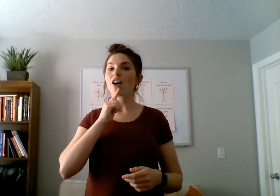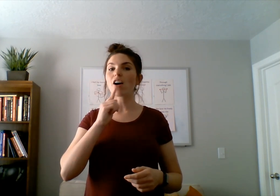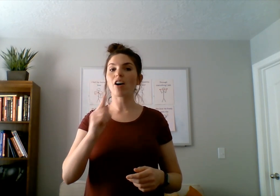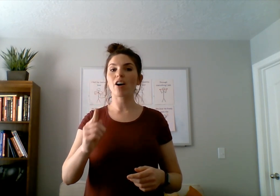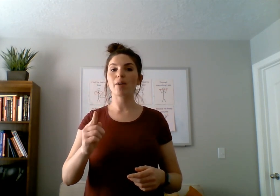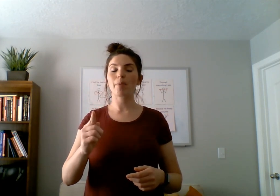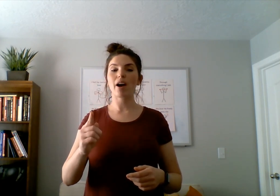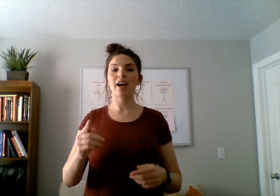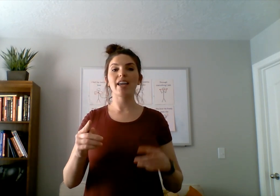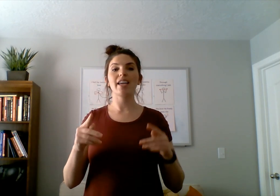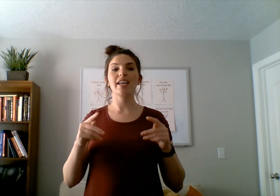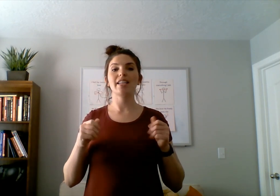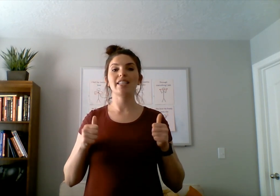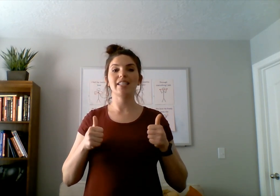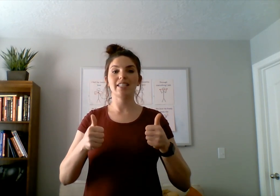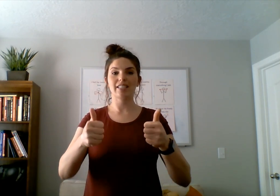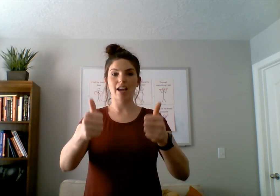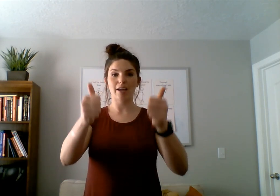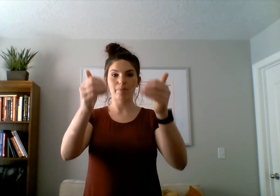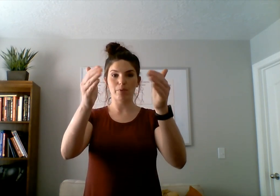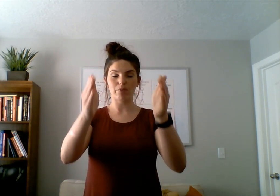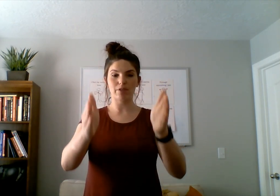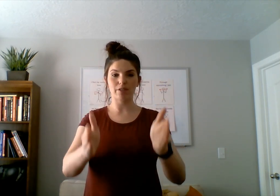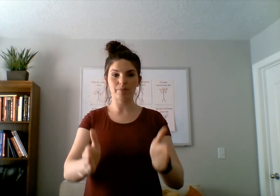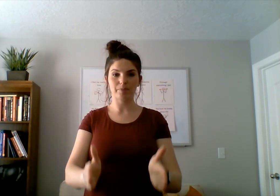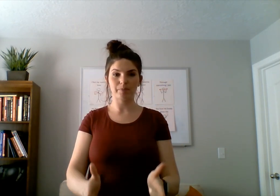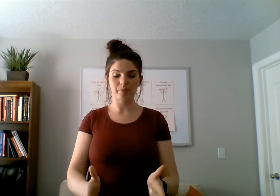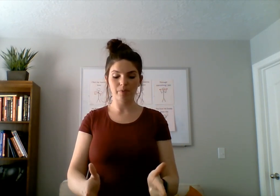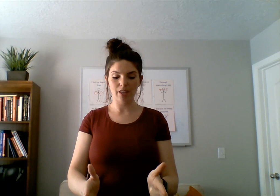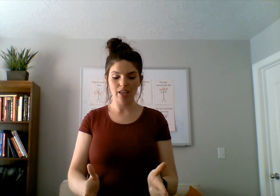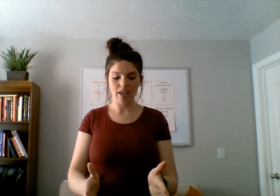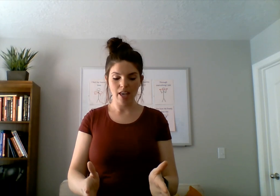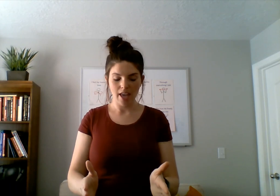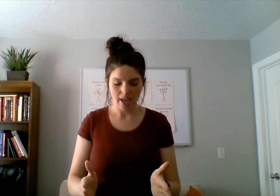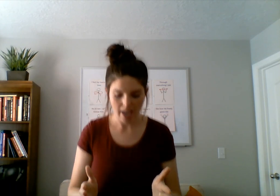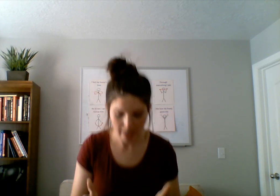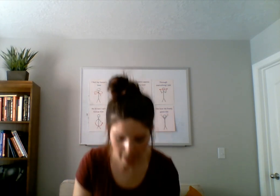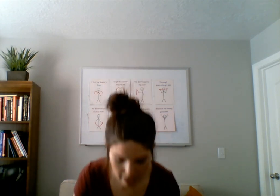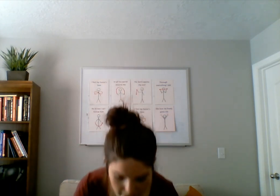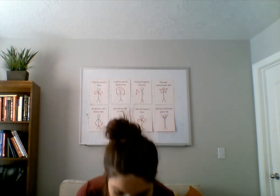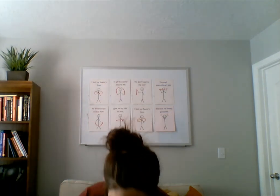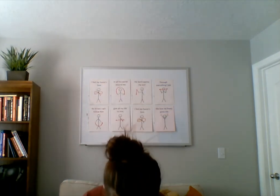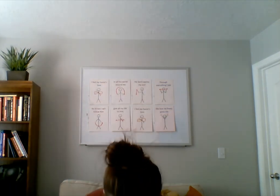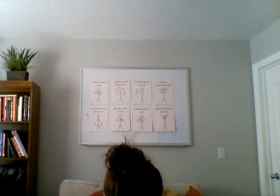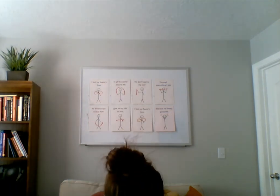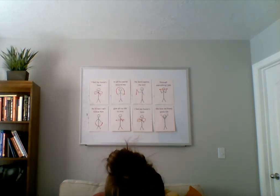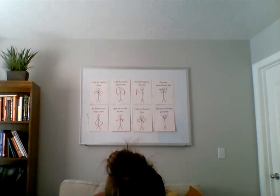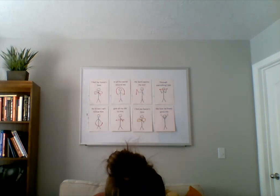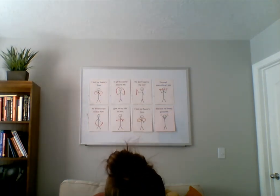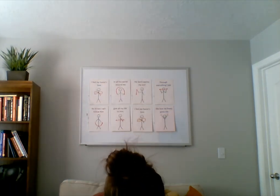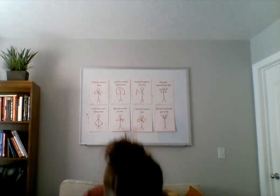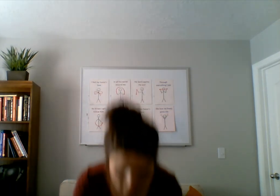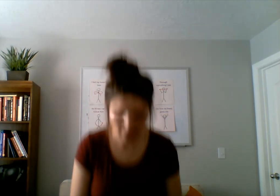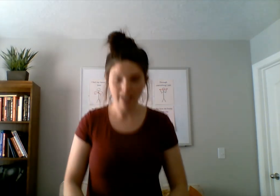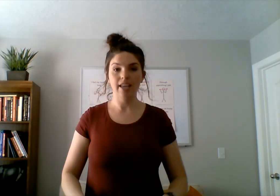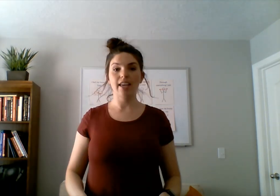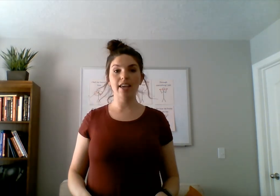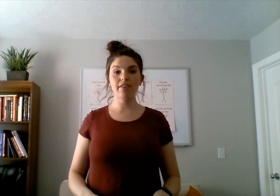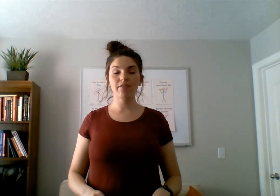Are my. Disciples. And then it says. If.